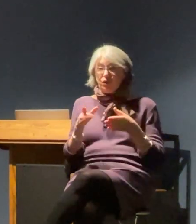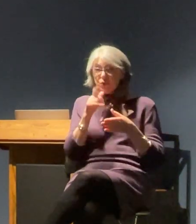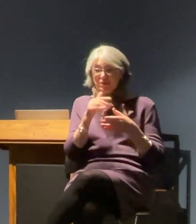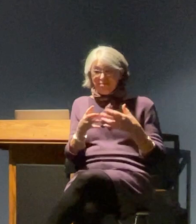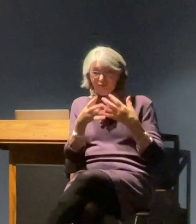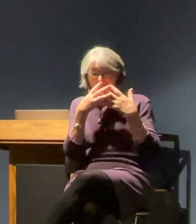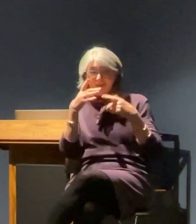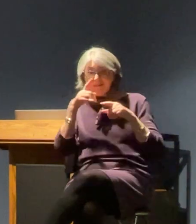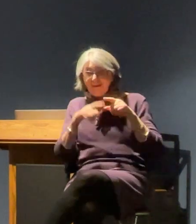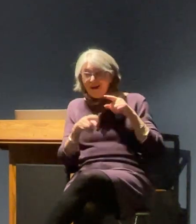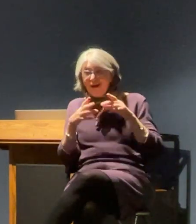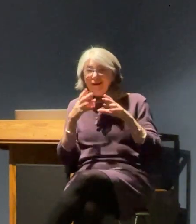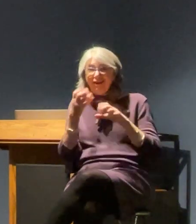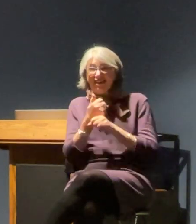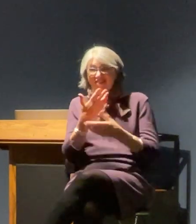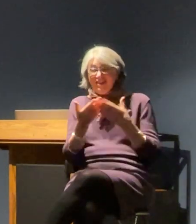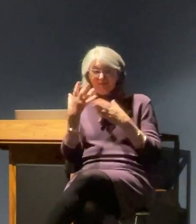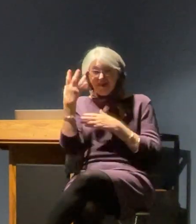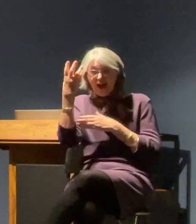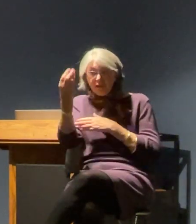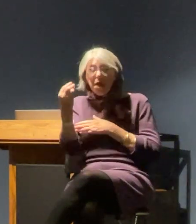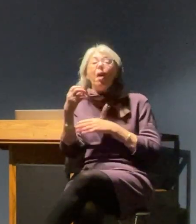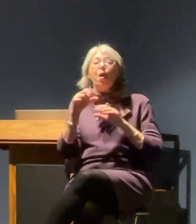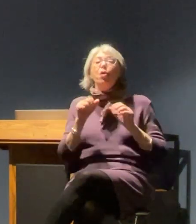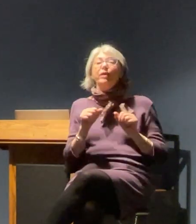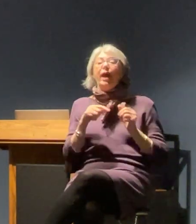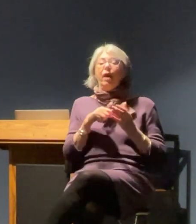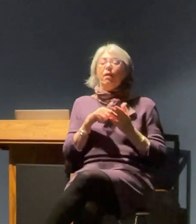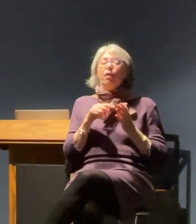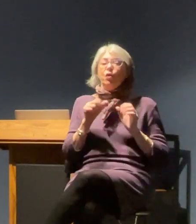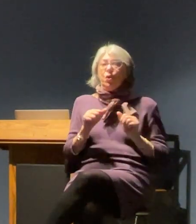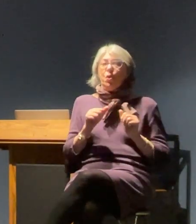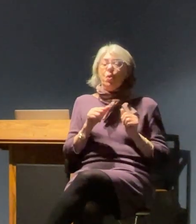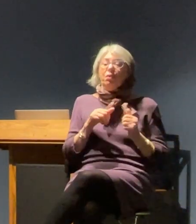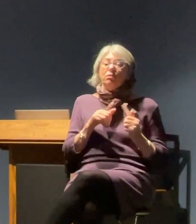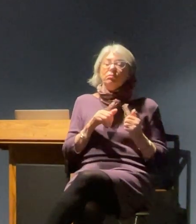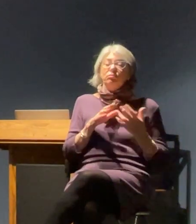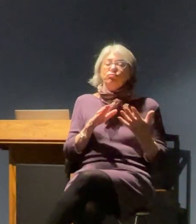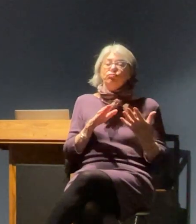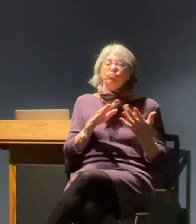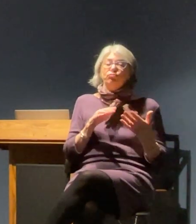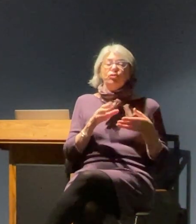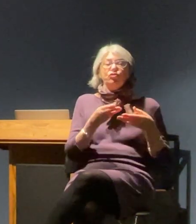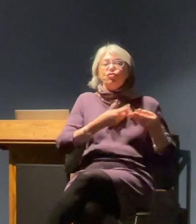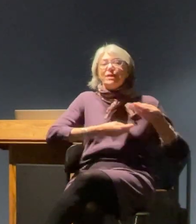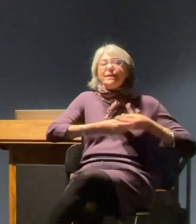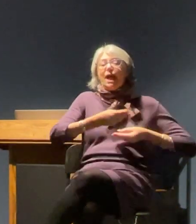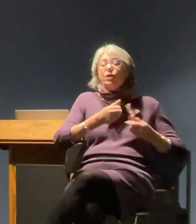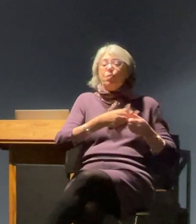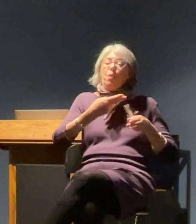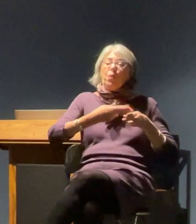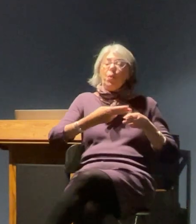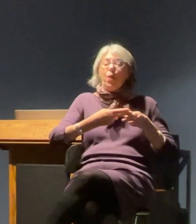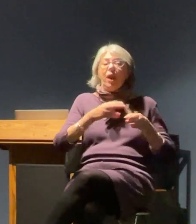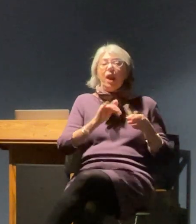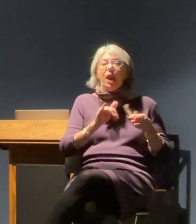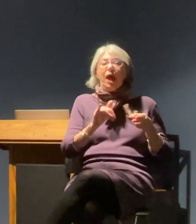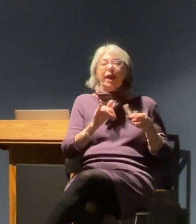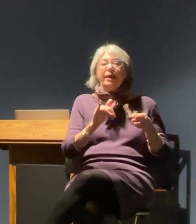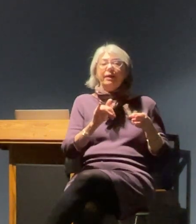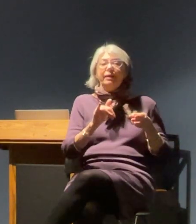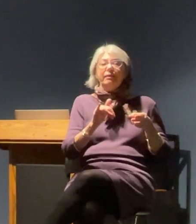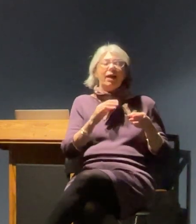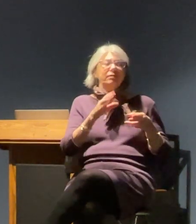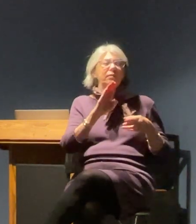can't get things from the outside, you would purchase that transaction with what we call like, it's like a form of